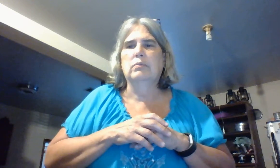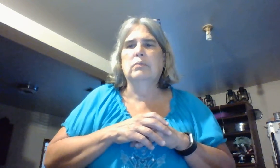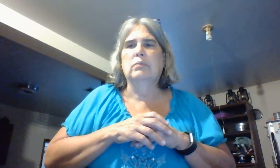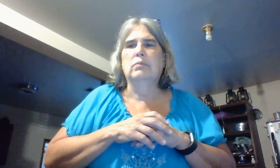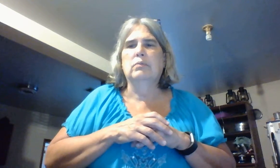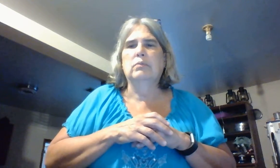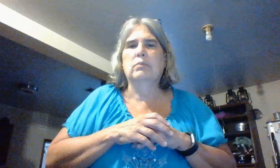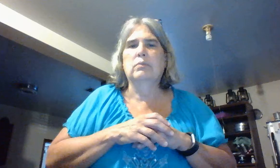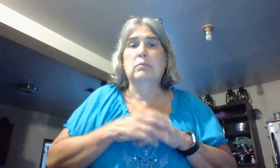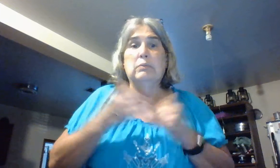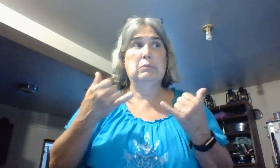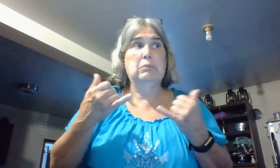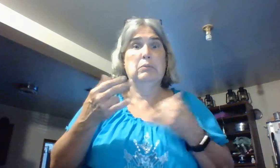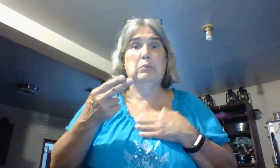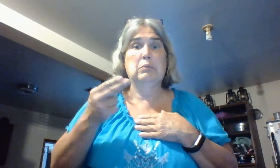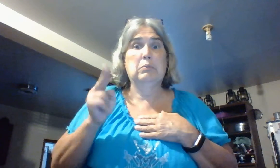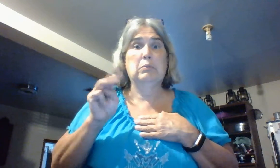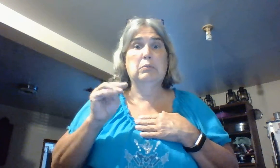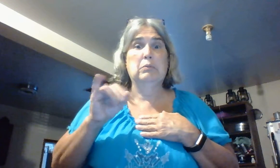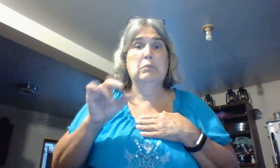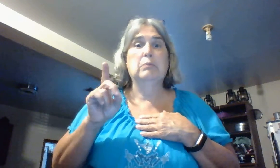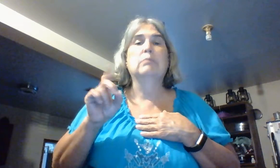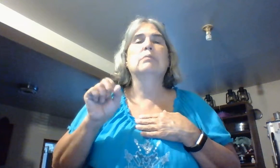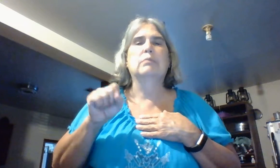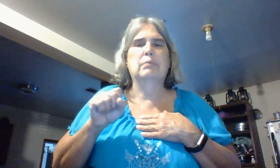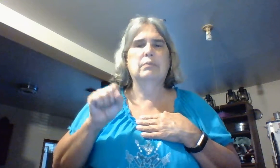Is it humid today? Yeah, very humid.